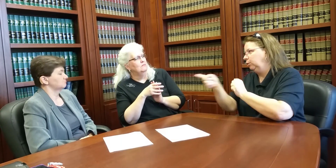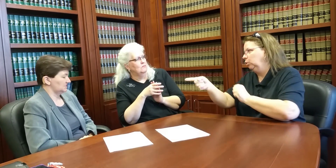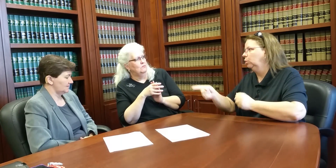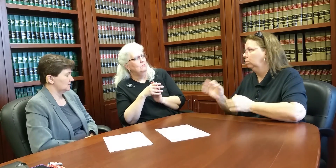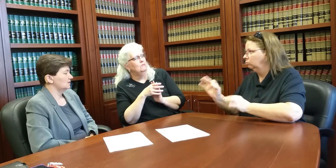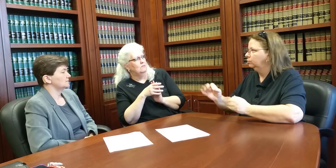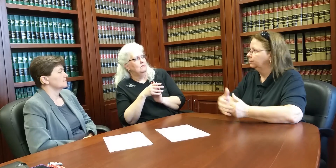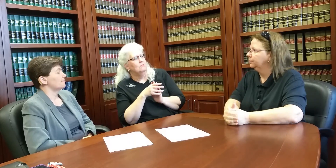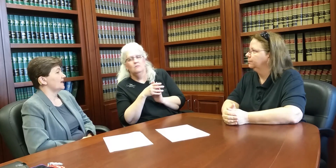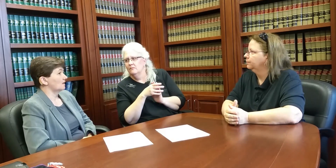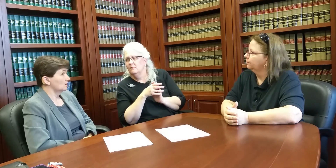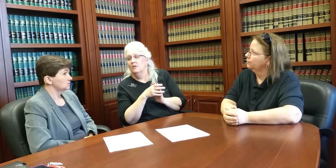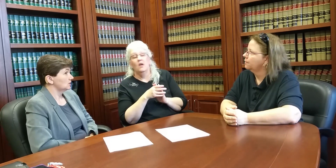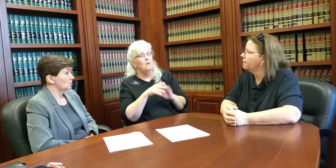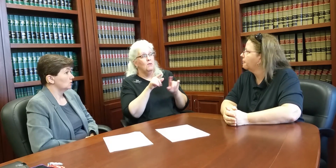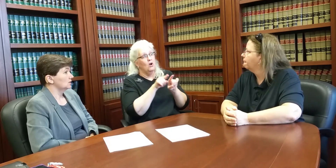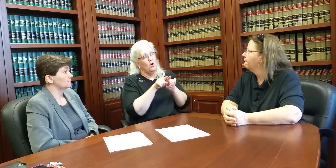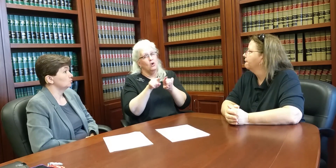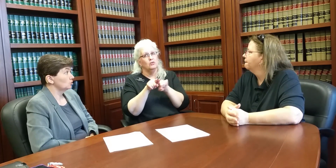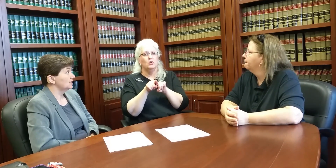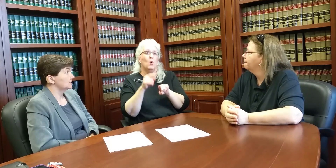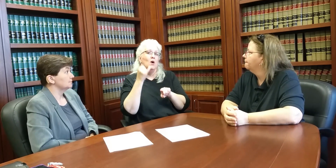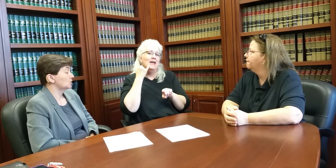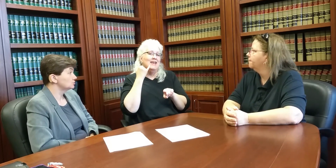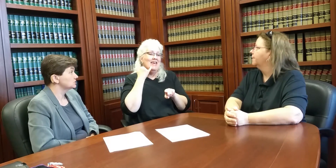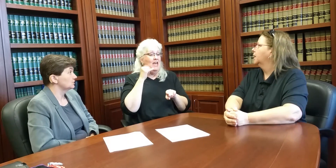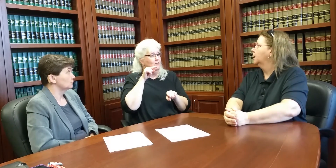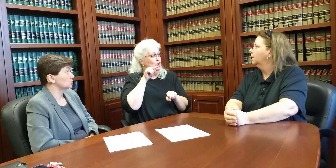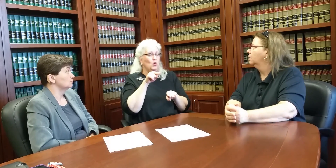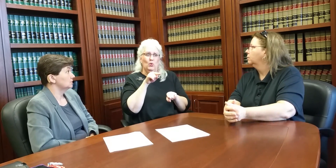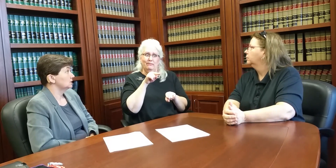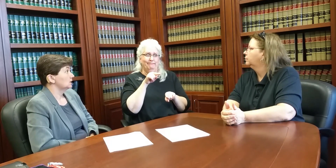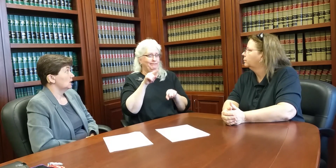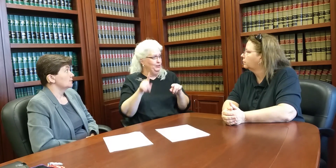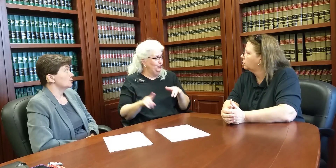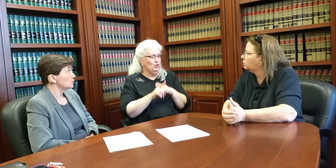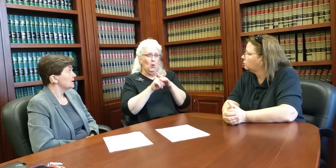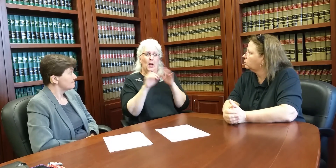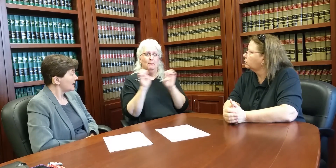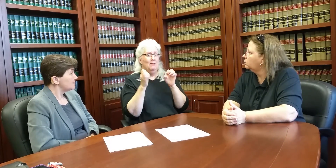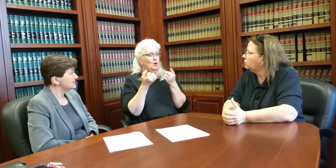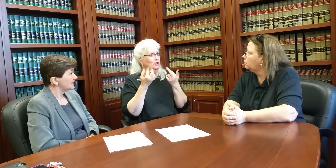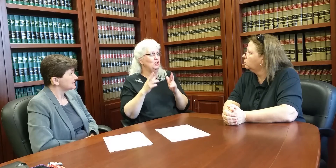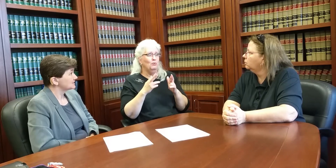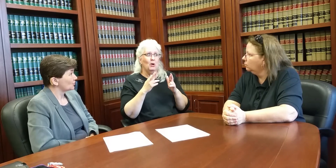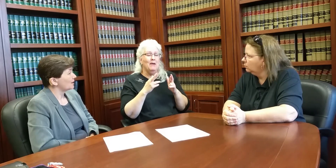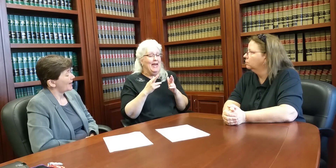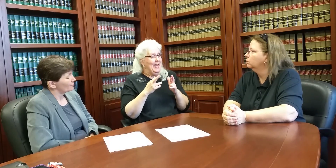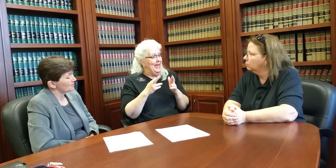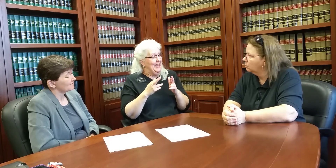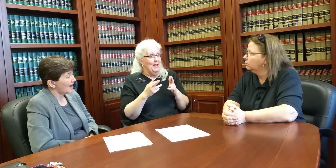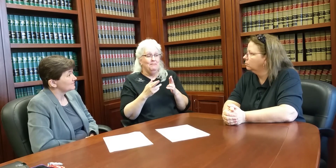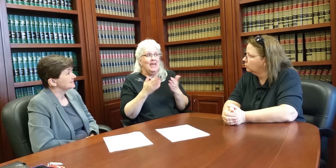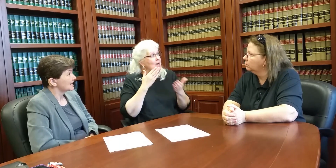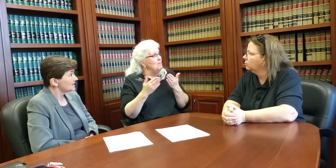do. And also, if you're in the emergency room, it may be necessary, a matter of life and death,